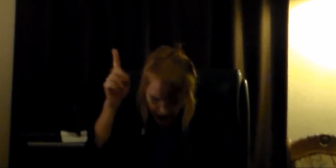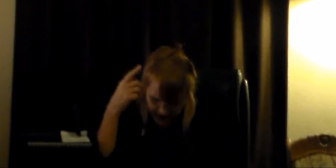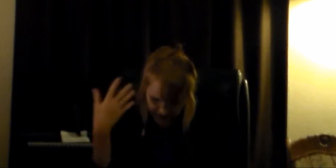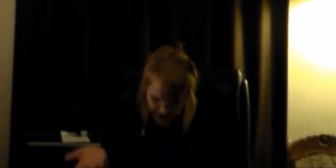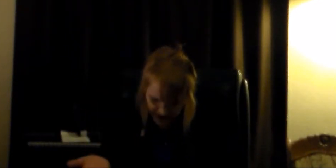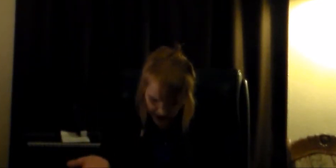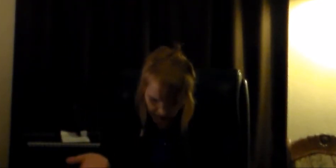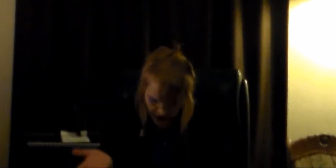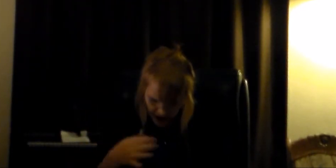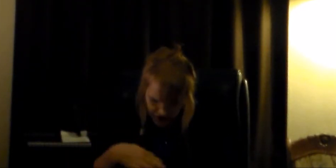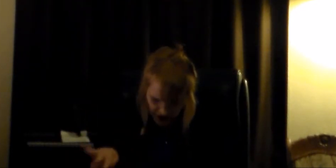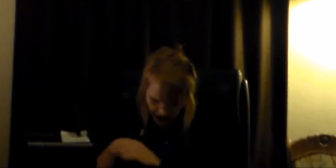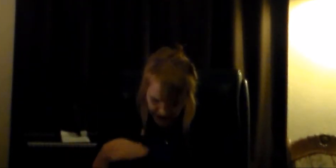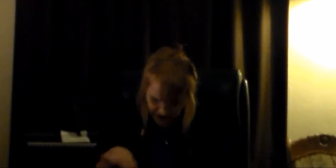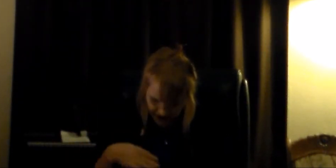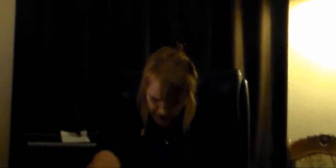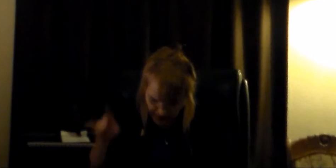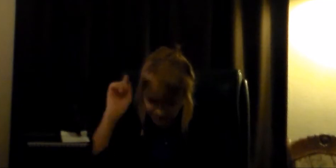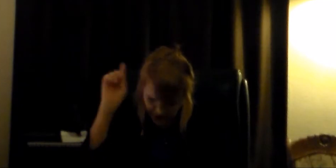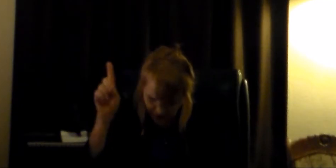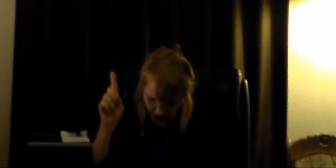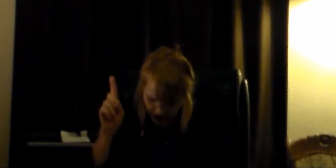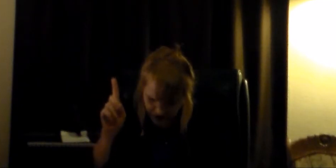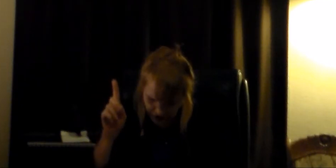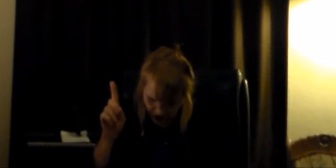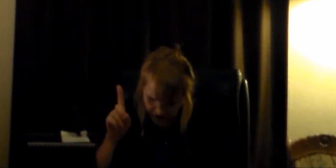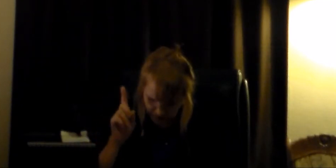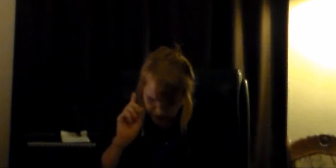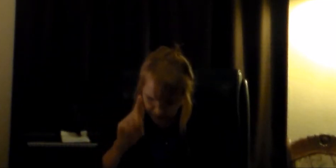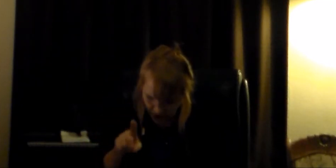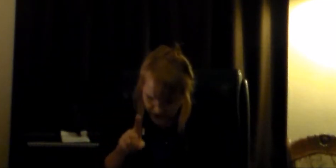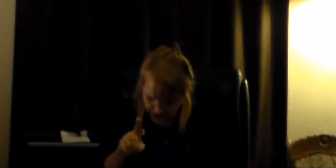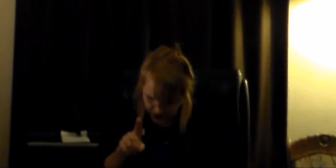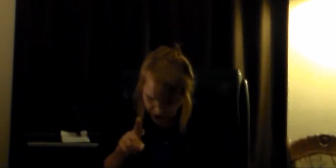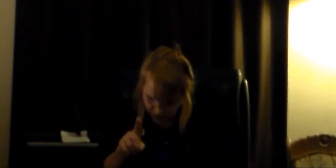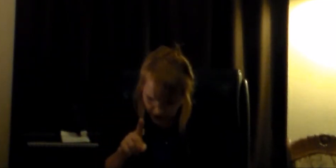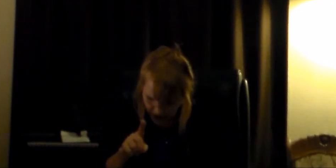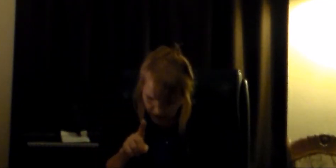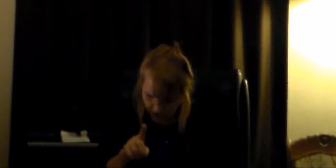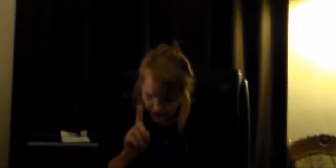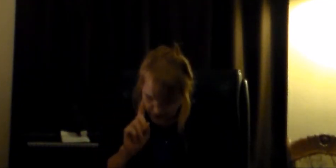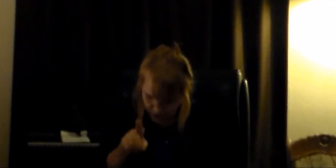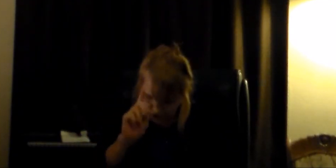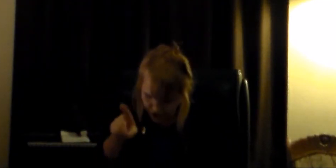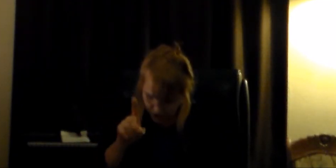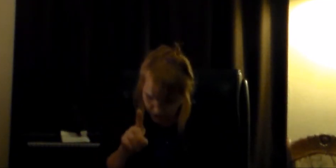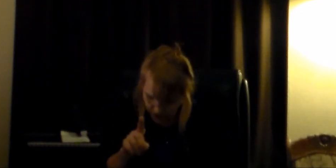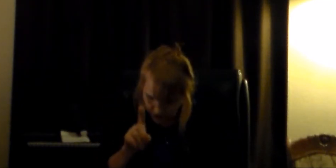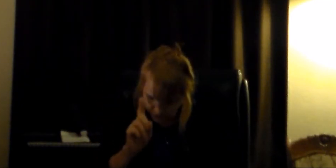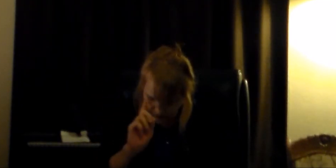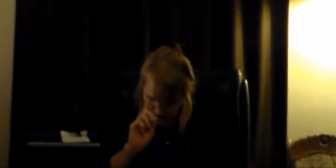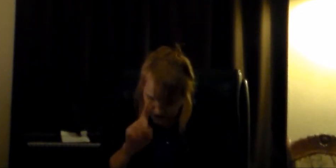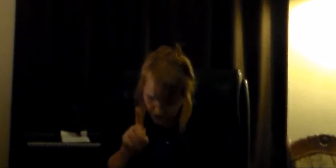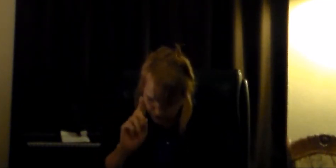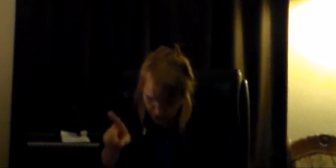Christ himself. Shall I then take the members of Christ, unite them with the prostitute? That's what you're doing. You're with the sexual